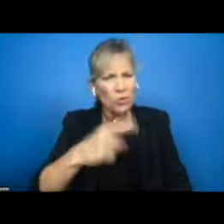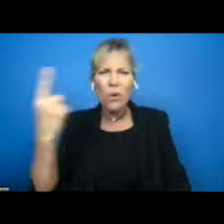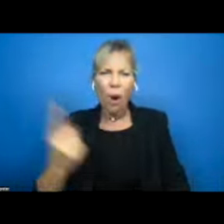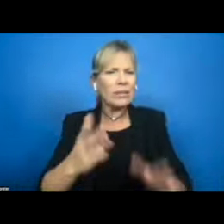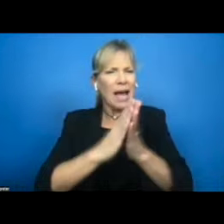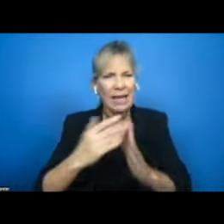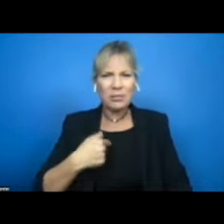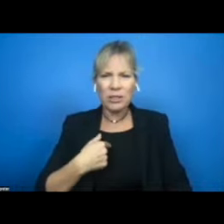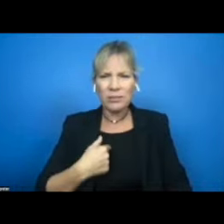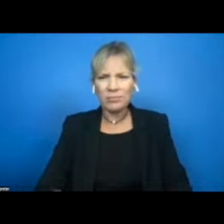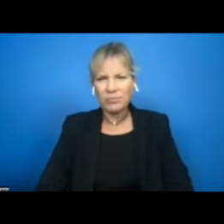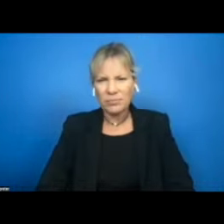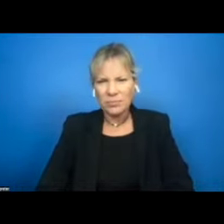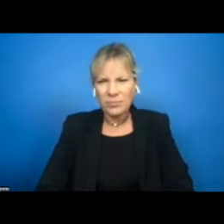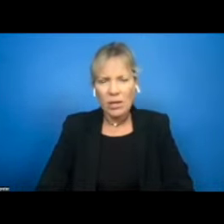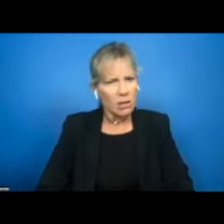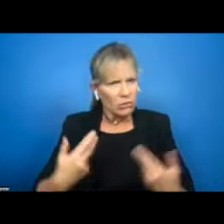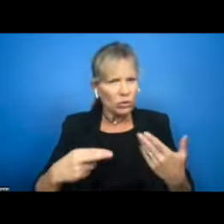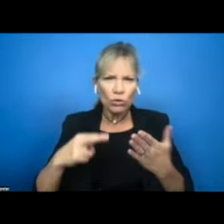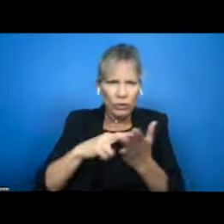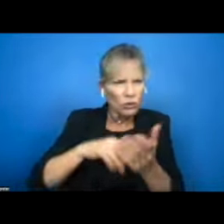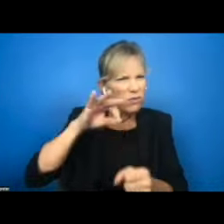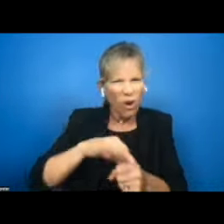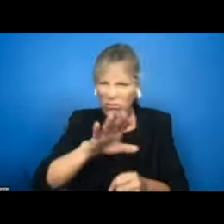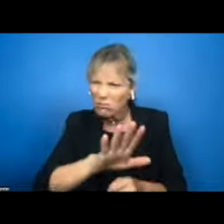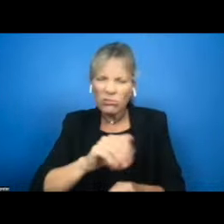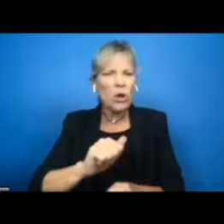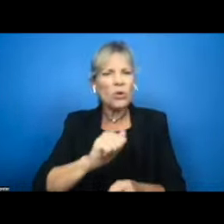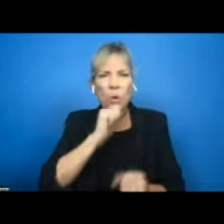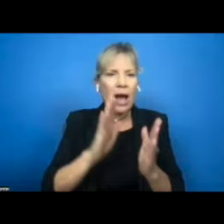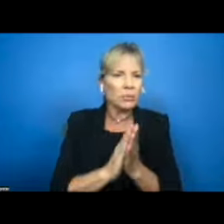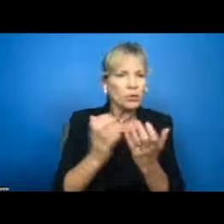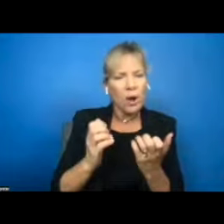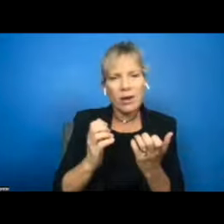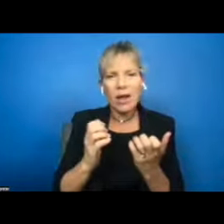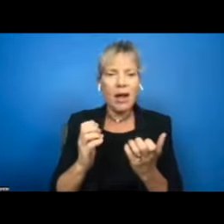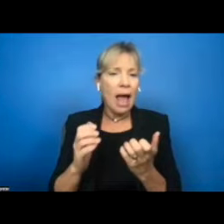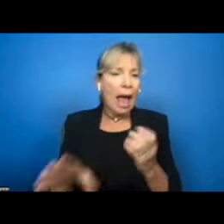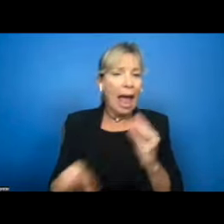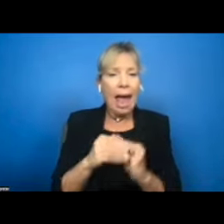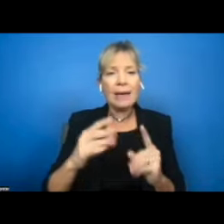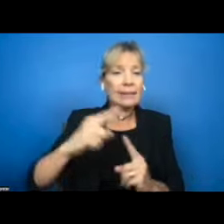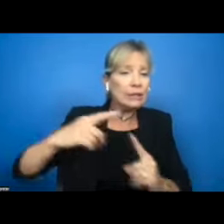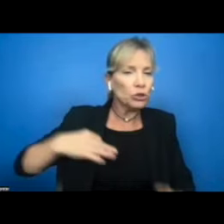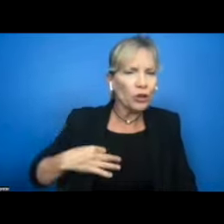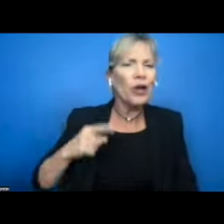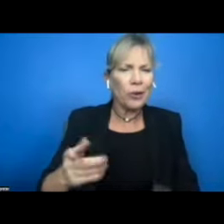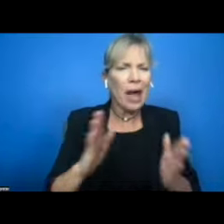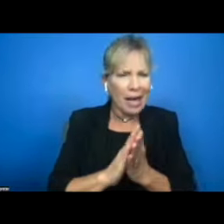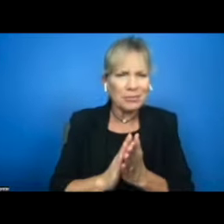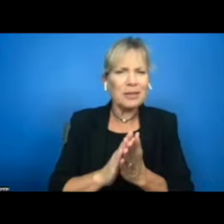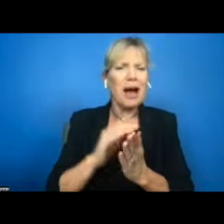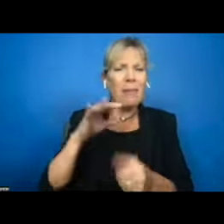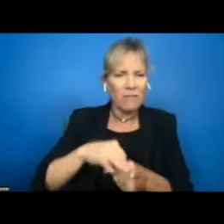me, did you register to vote? You don't ask me, do I want an add-on like a t-shirt? Then,